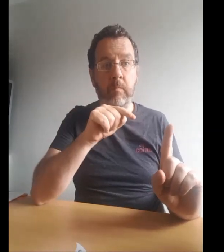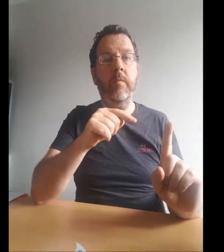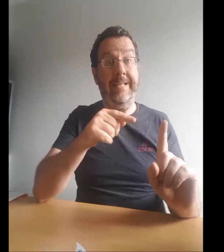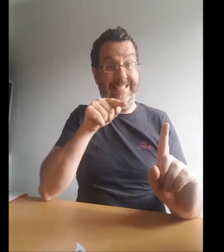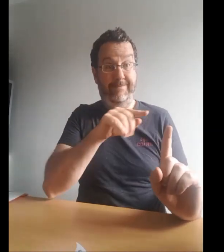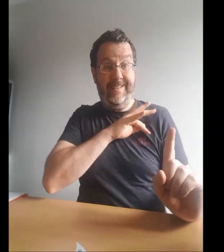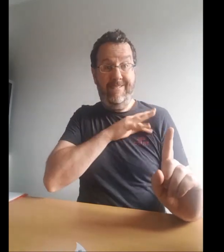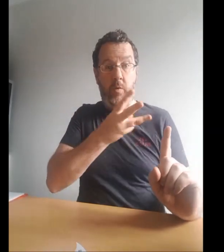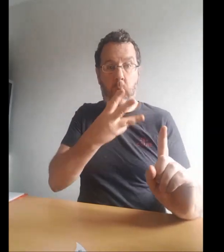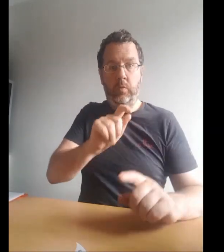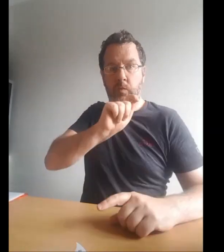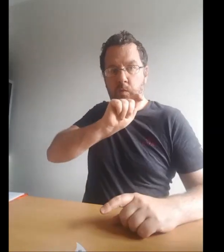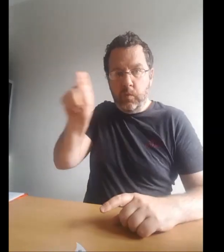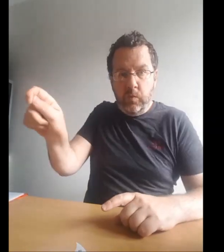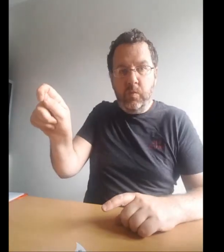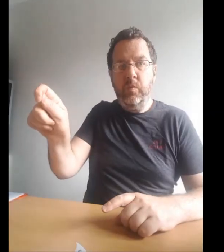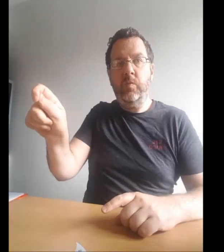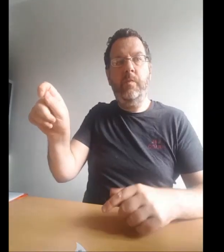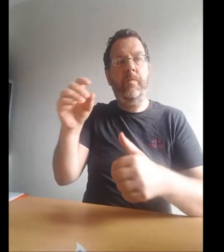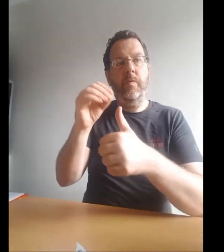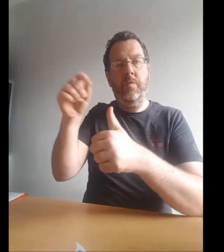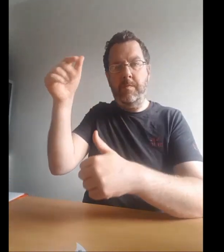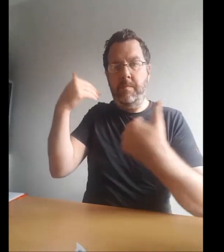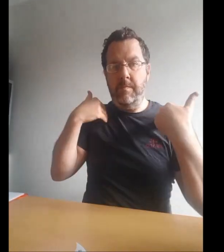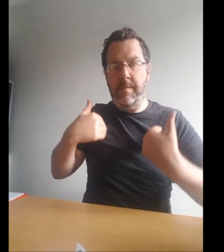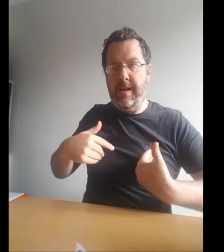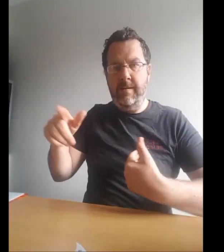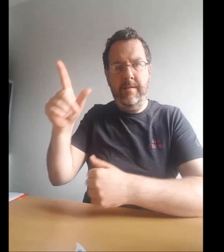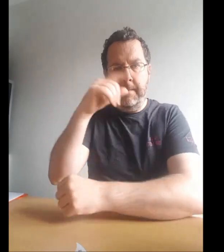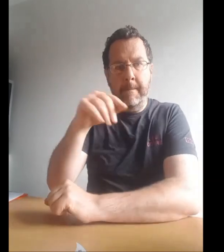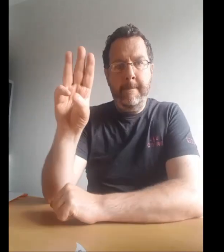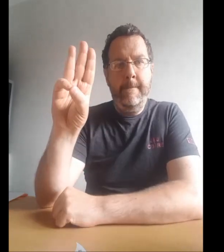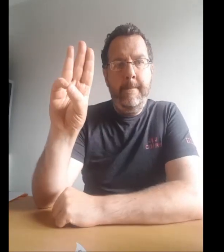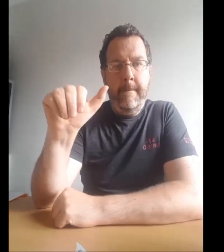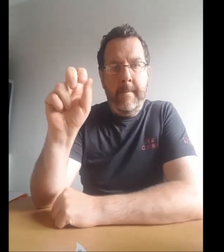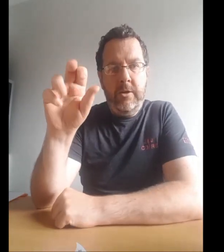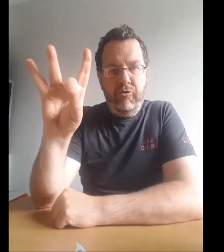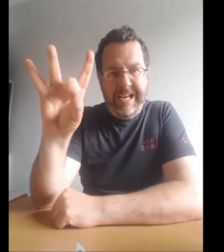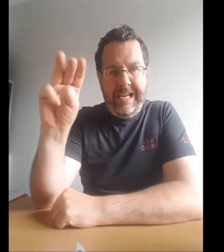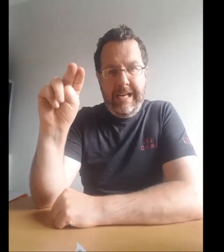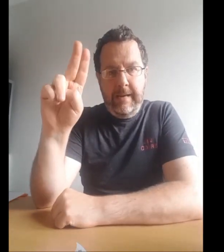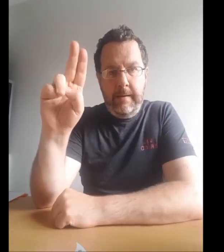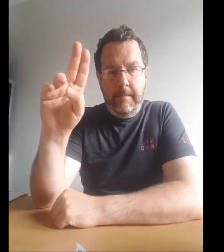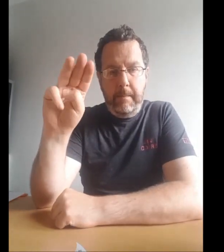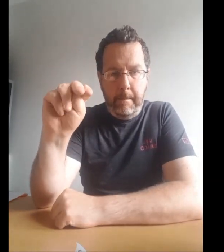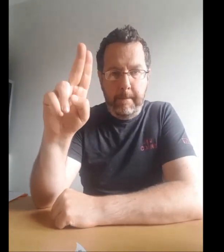decides himself to sue a hearing man named Patrick Mullins.